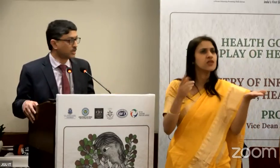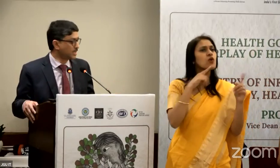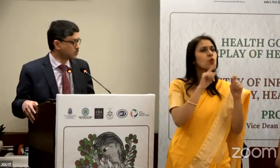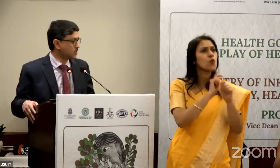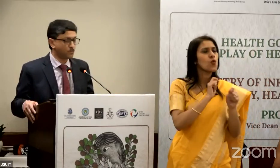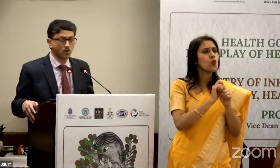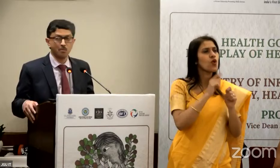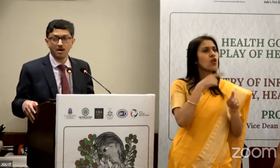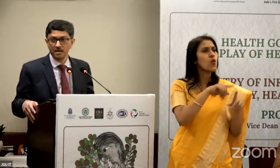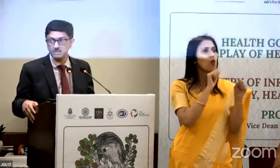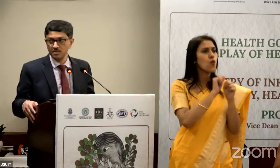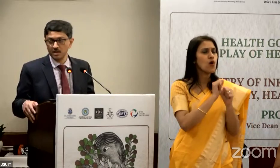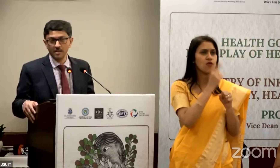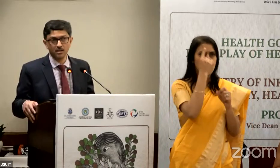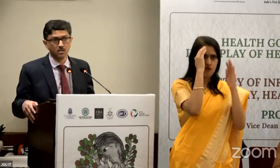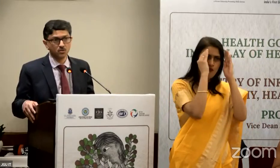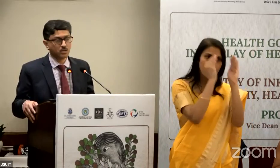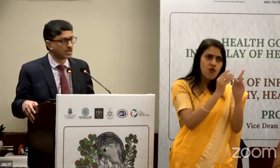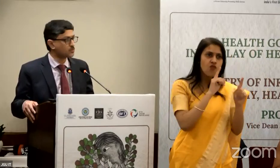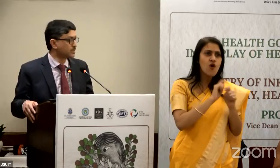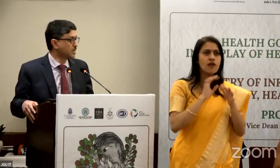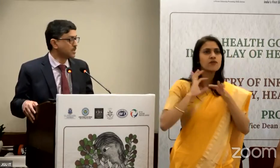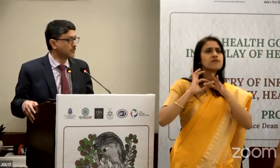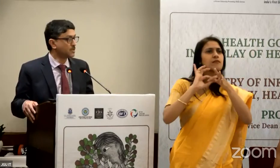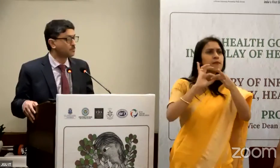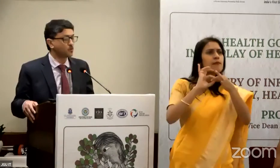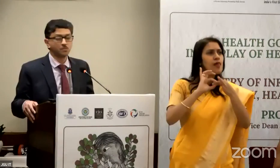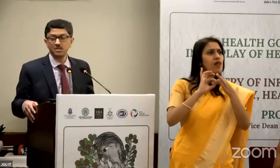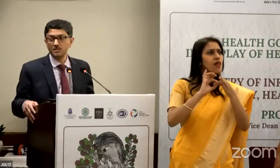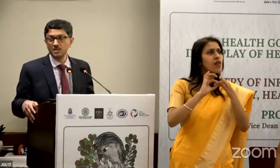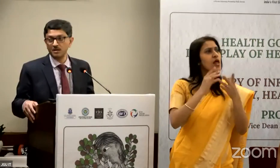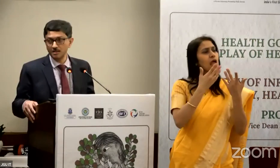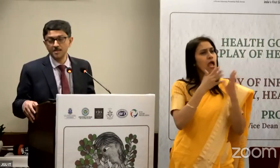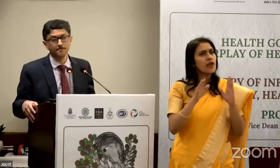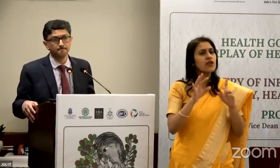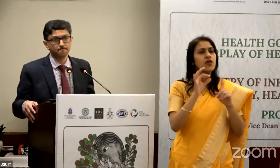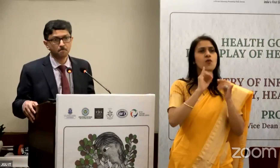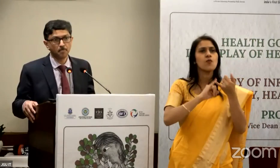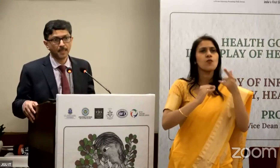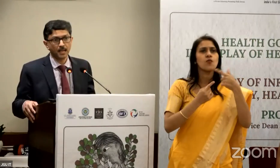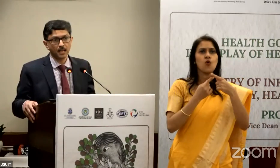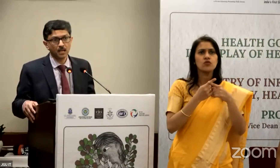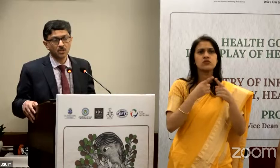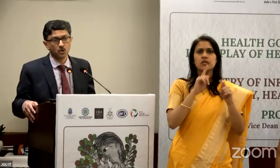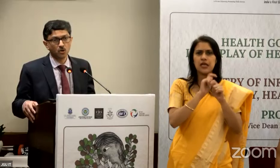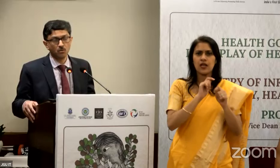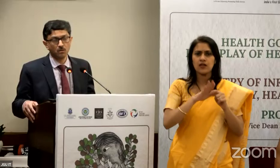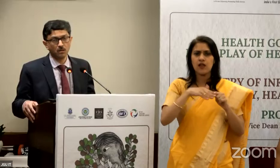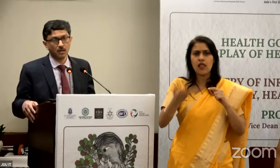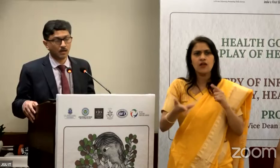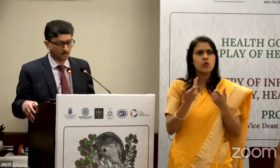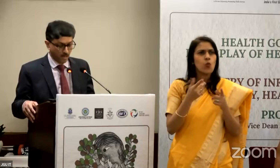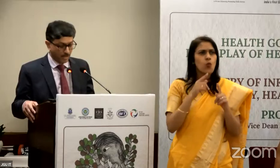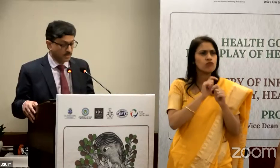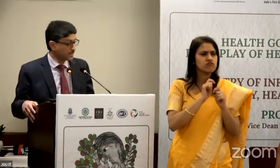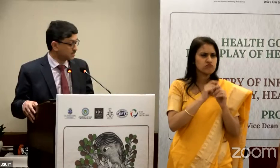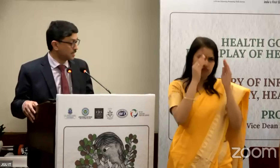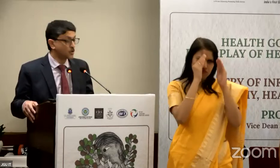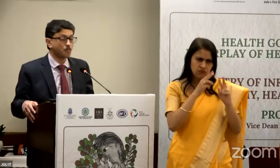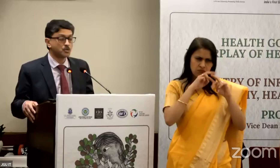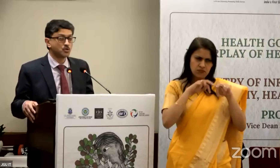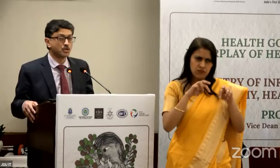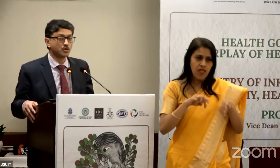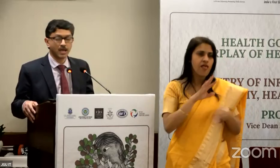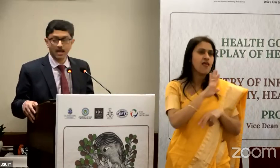not only deals with the pure market access related issues, it deals with every possible subject under the sun. So I think it is a